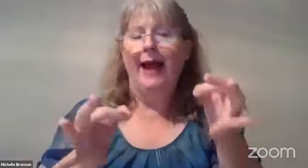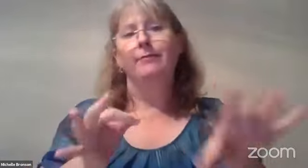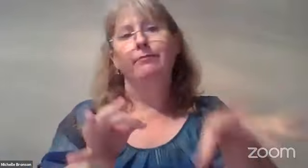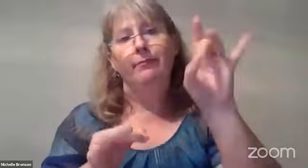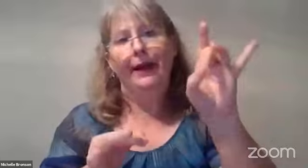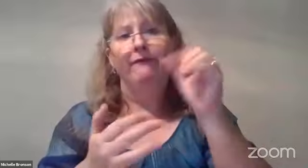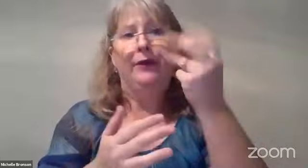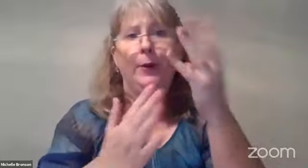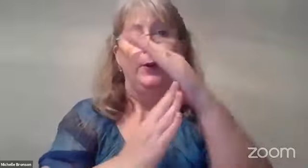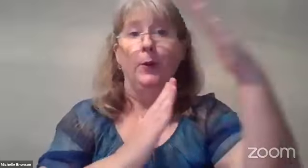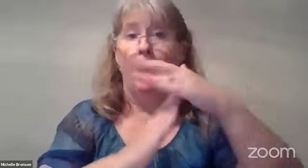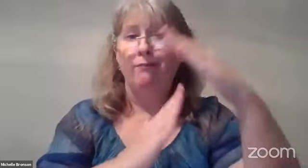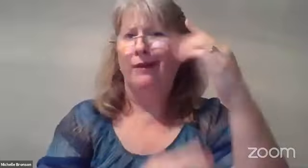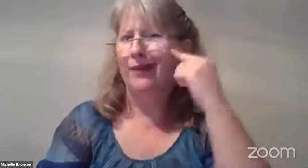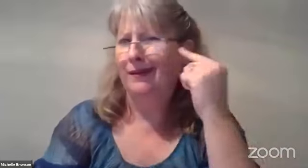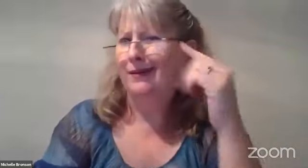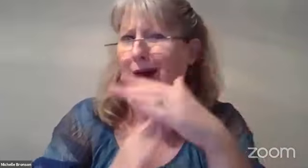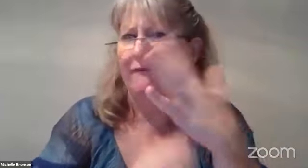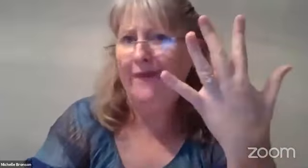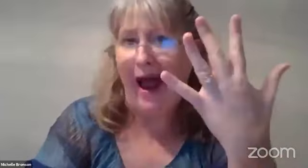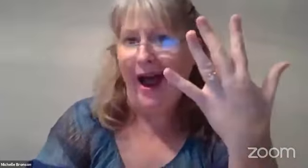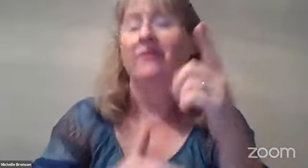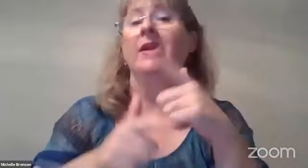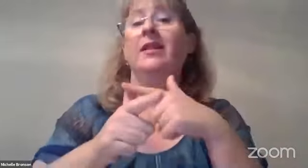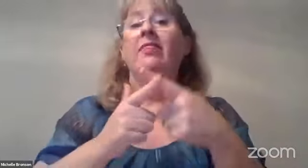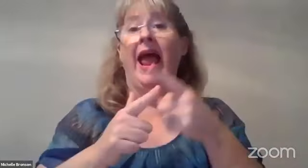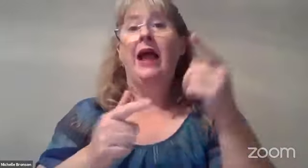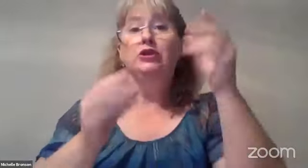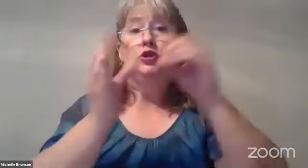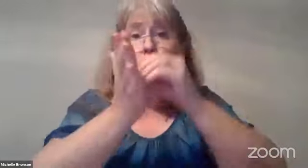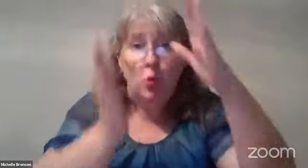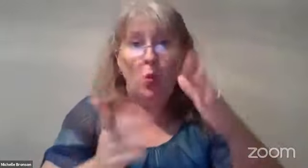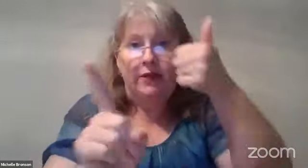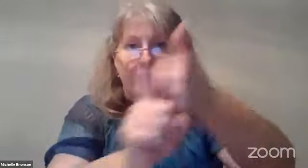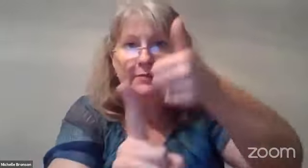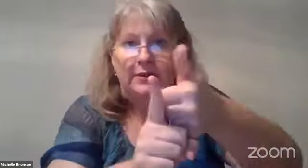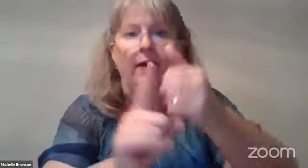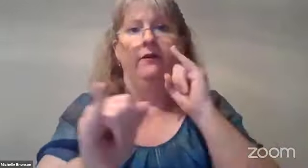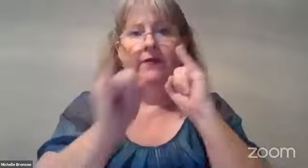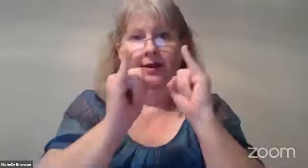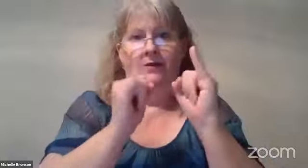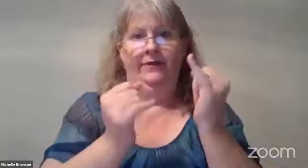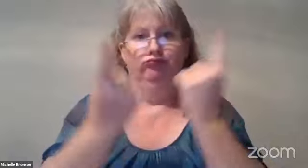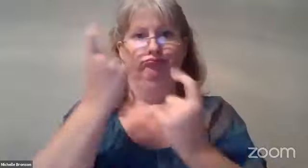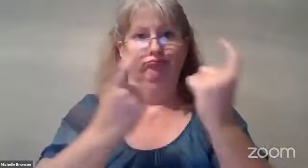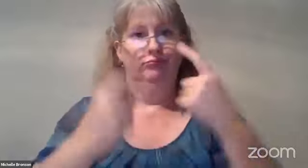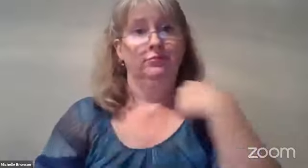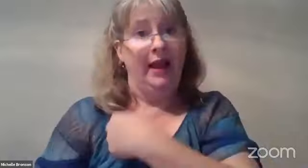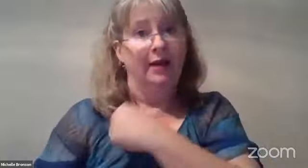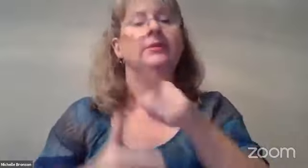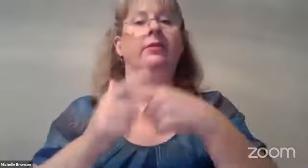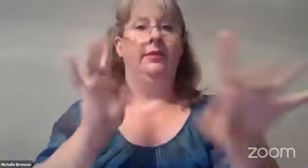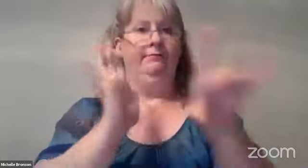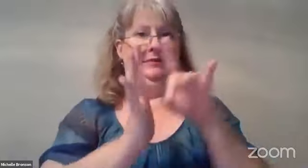And then they decided and picked a few top agencies. I think they picked 5 agencies, and the students themselves interviewed the